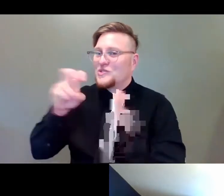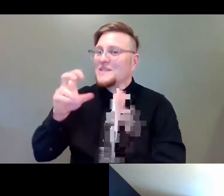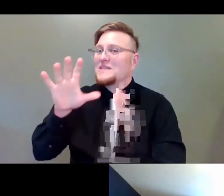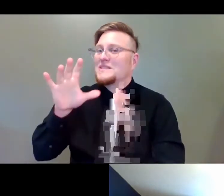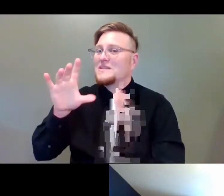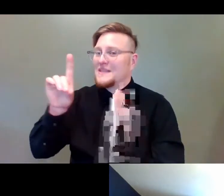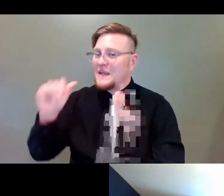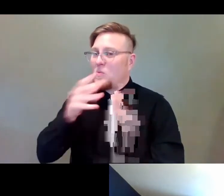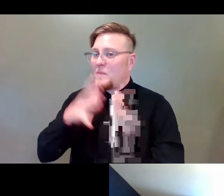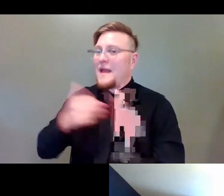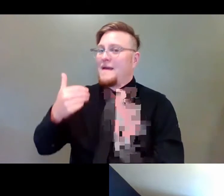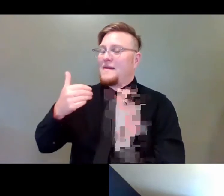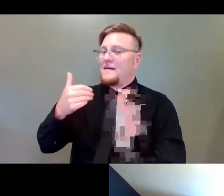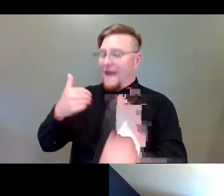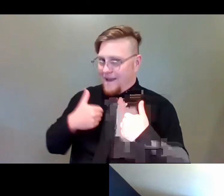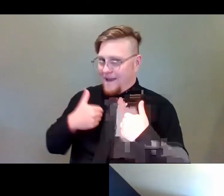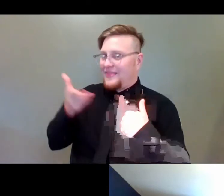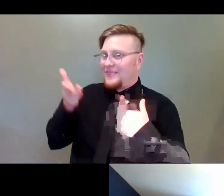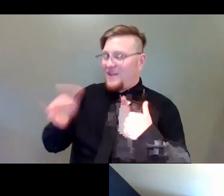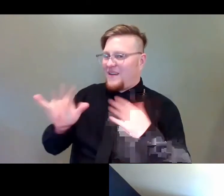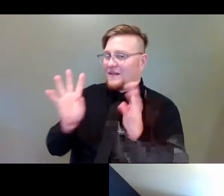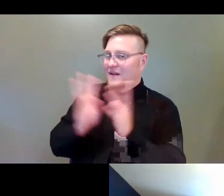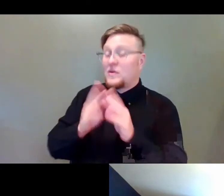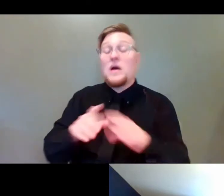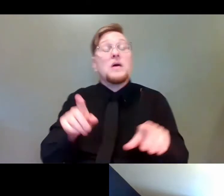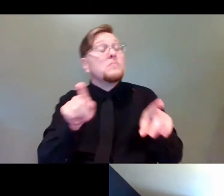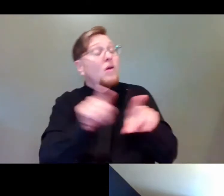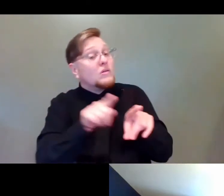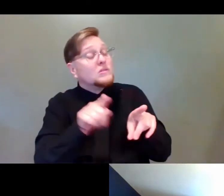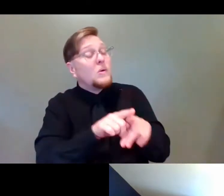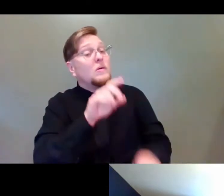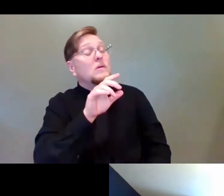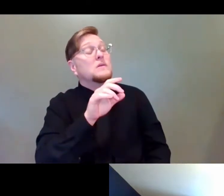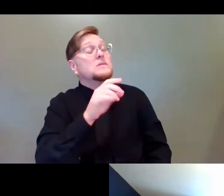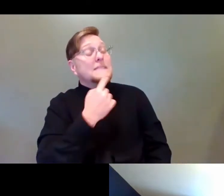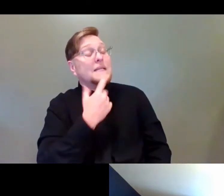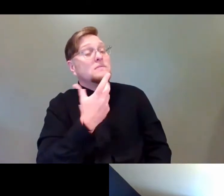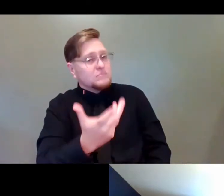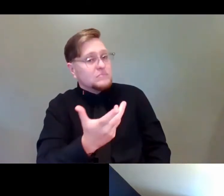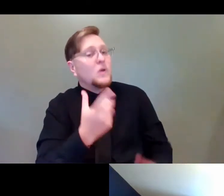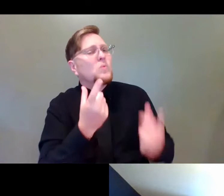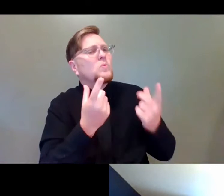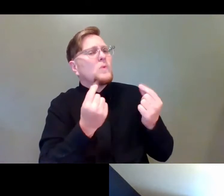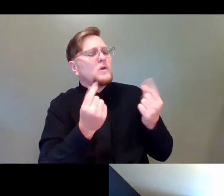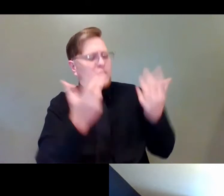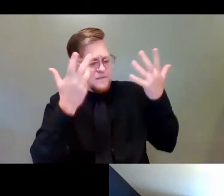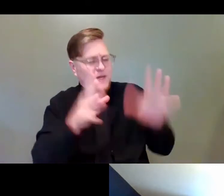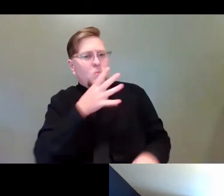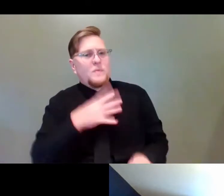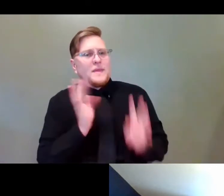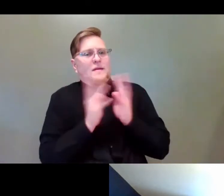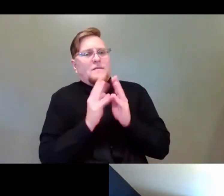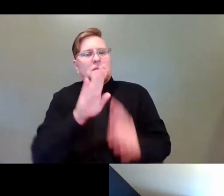had at that conference. But also at the Beijing conference, we said, what do we do after Beijing? How do